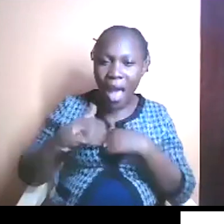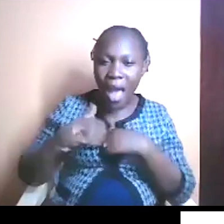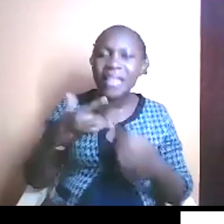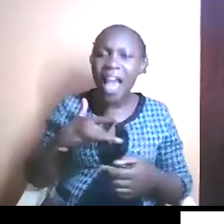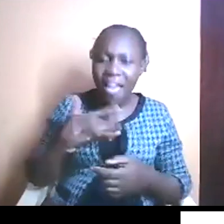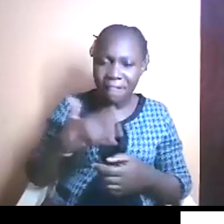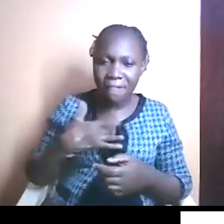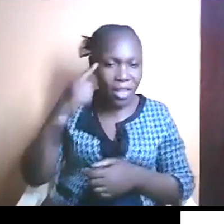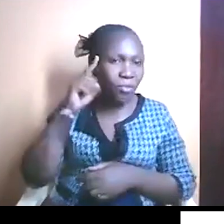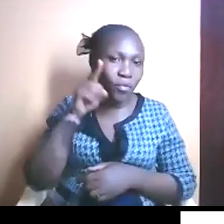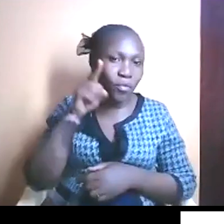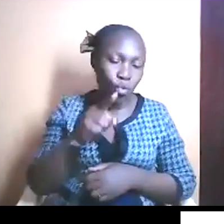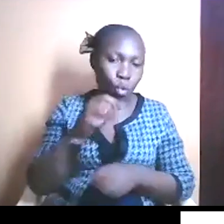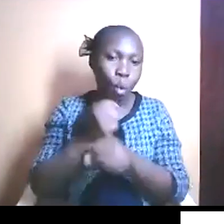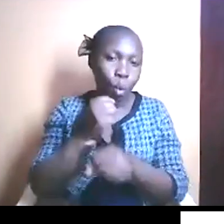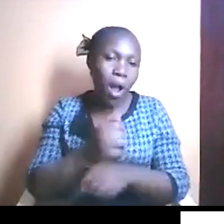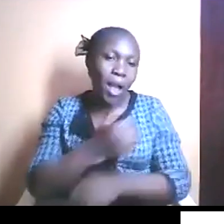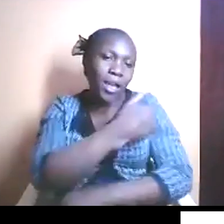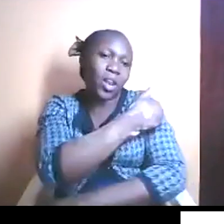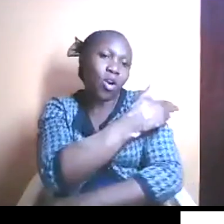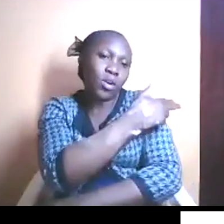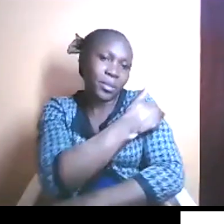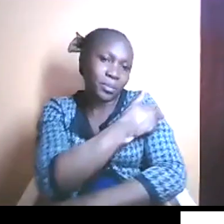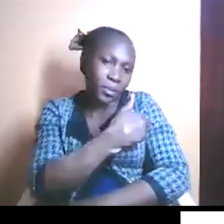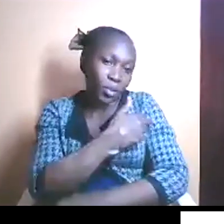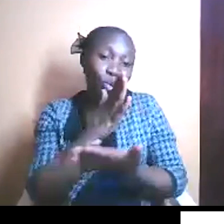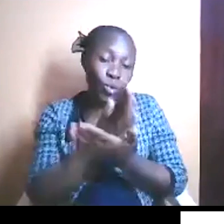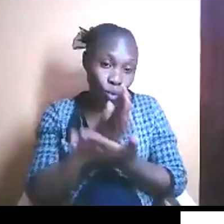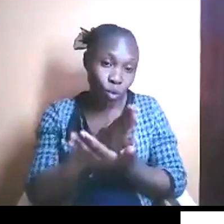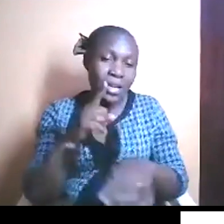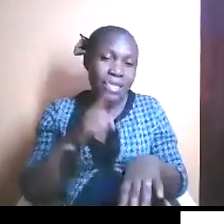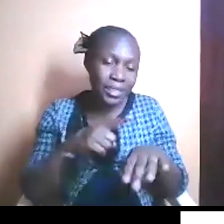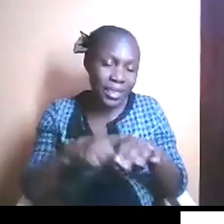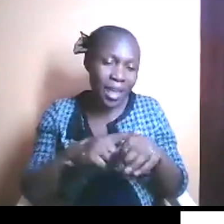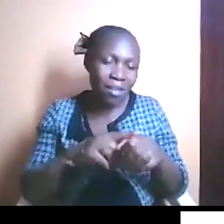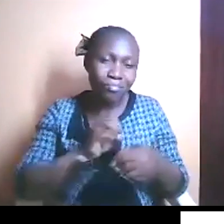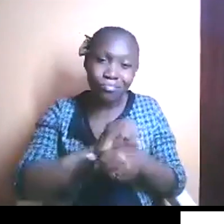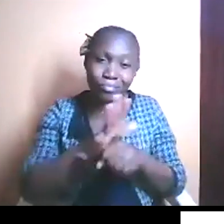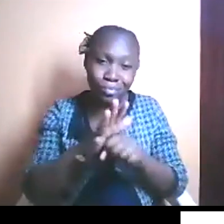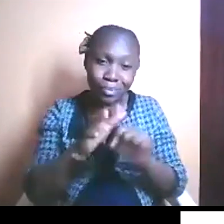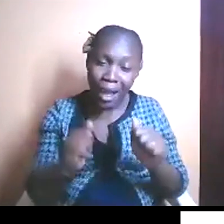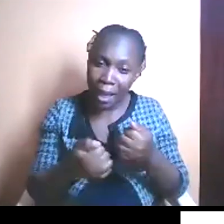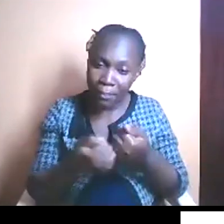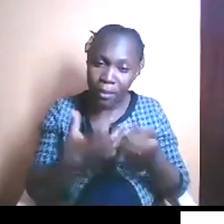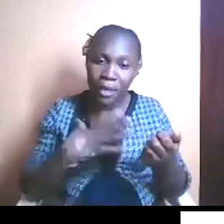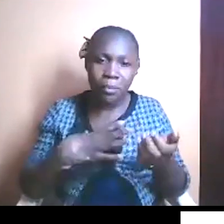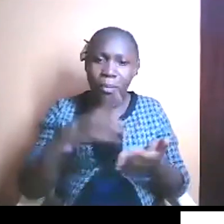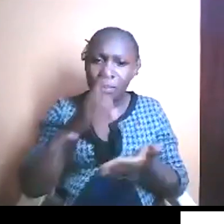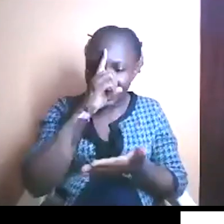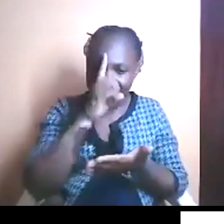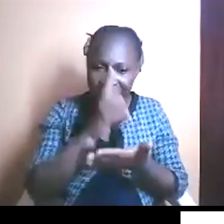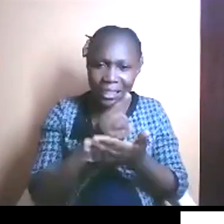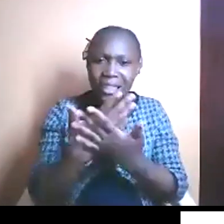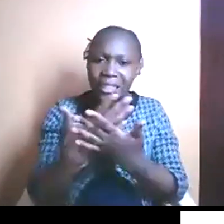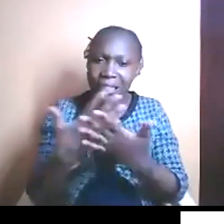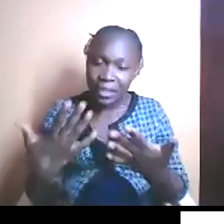are actually inside a crisis. And in a crisis, the decisions that are made are not sometimes the usual decisions